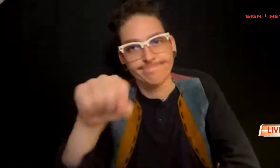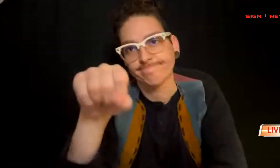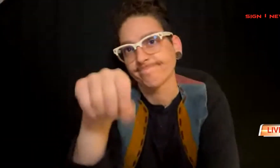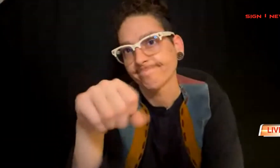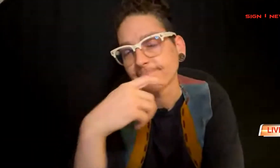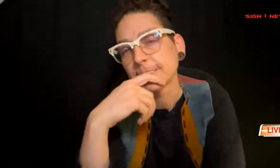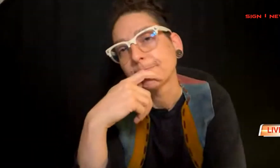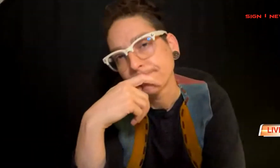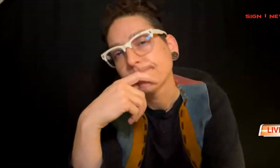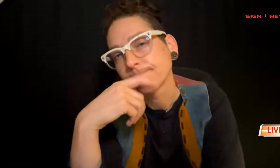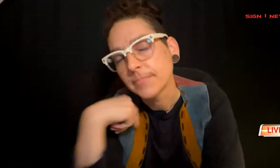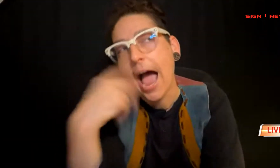Yeah,